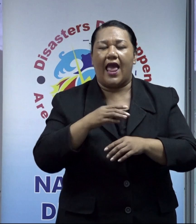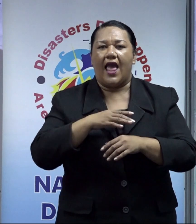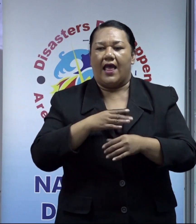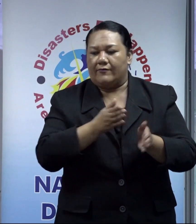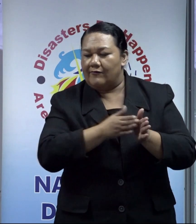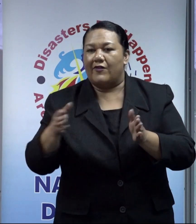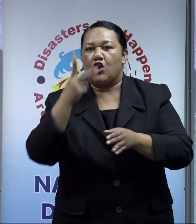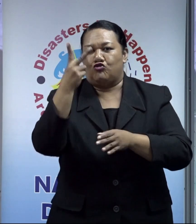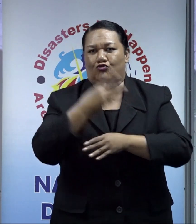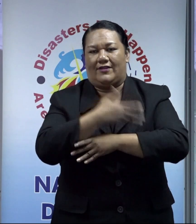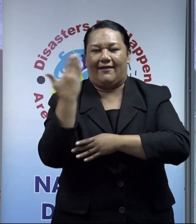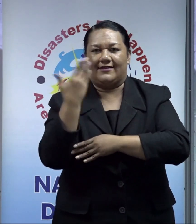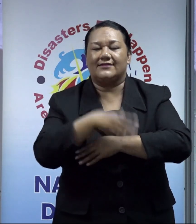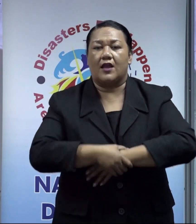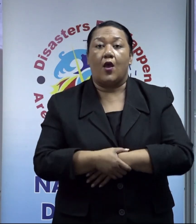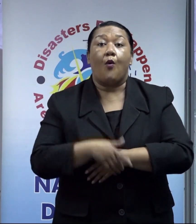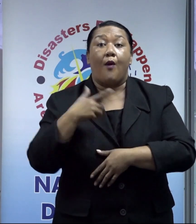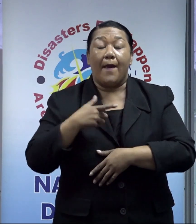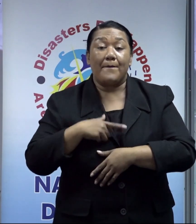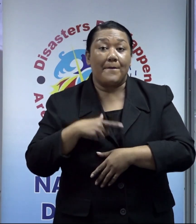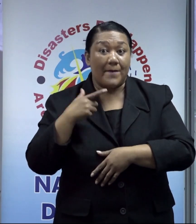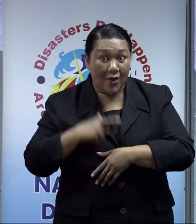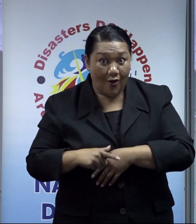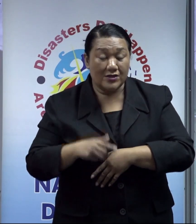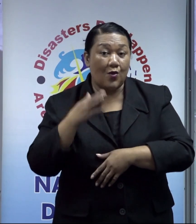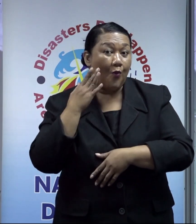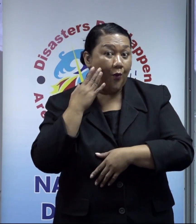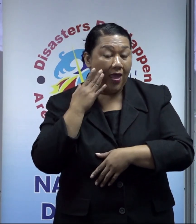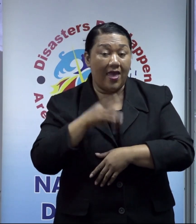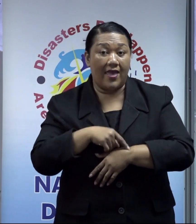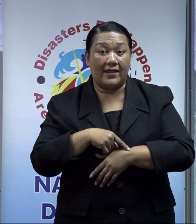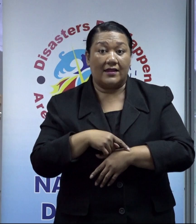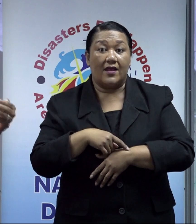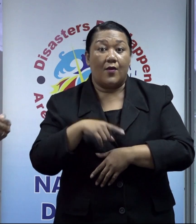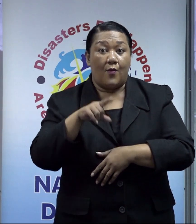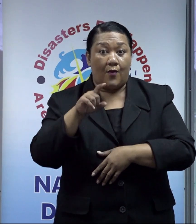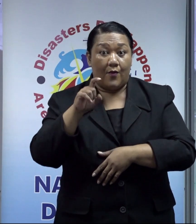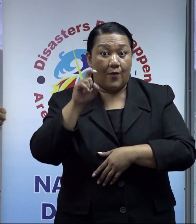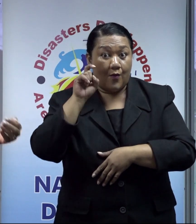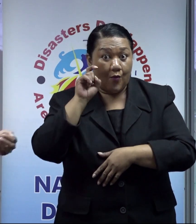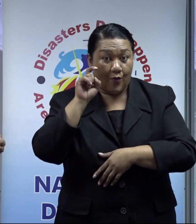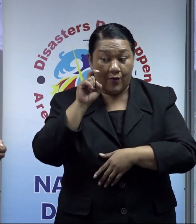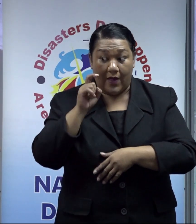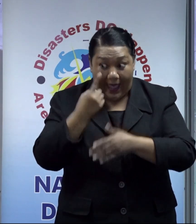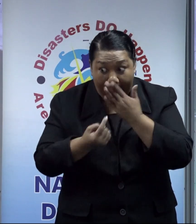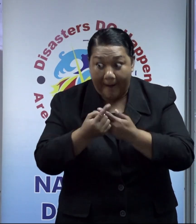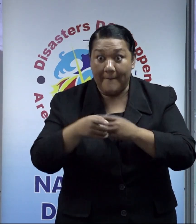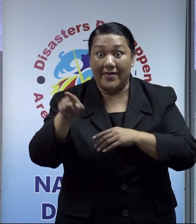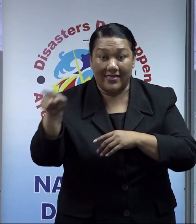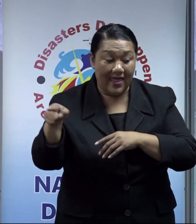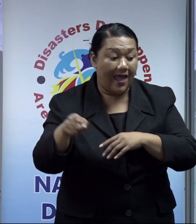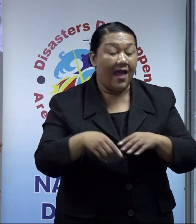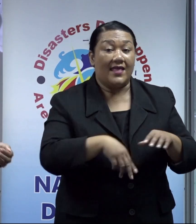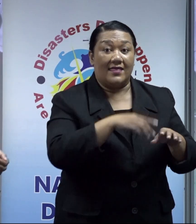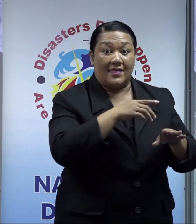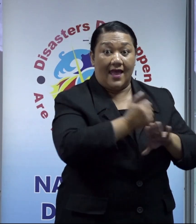is when water resides, the government officials then move to find out the impact that has happened on the ground.